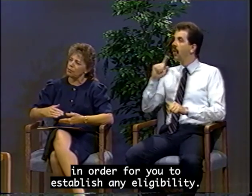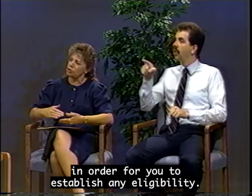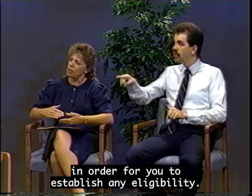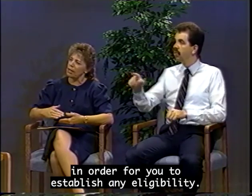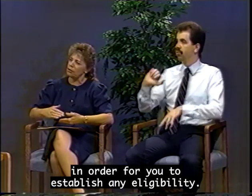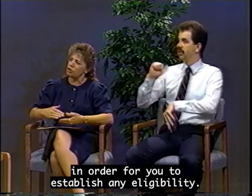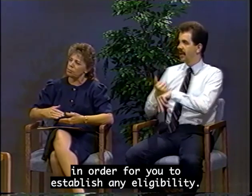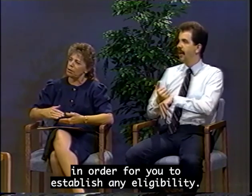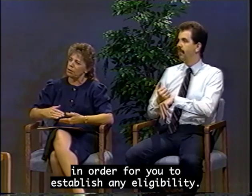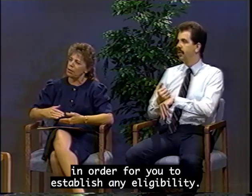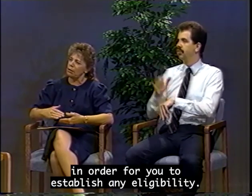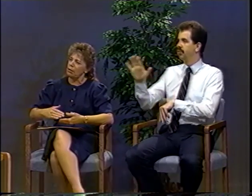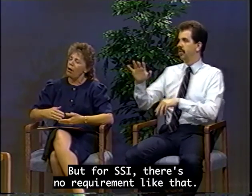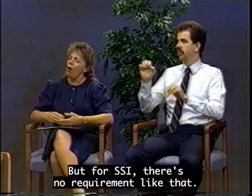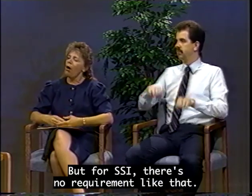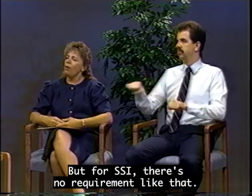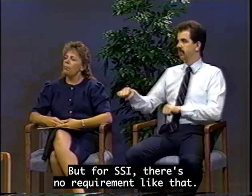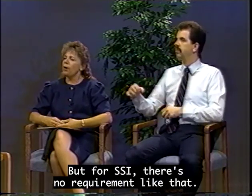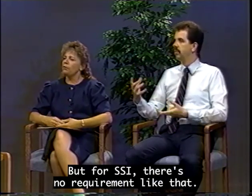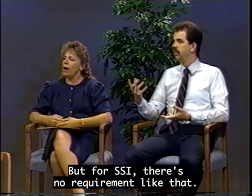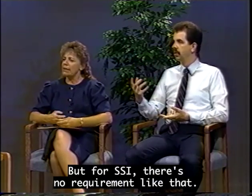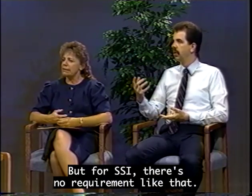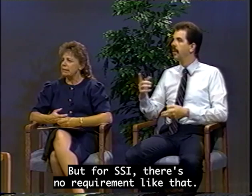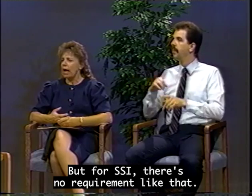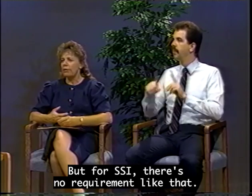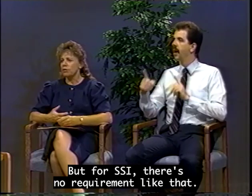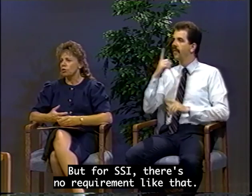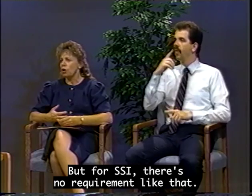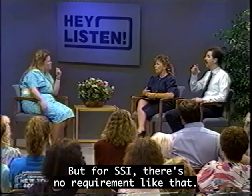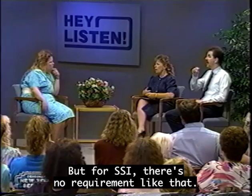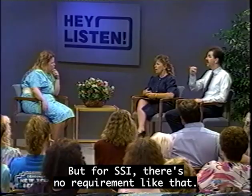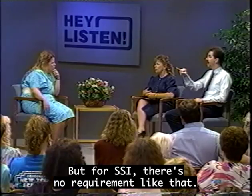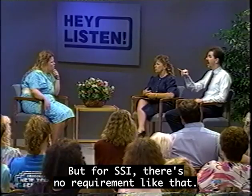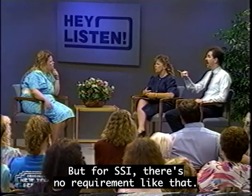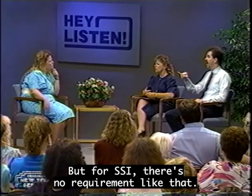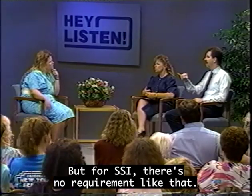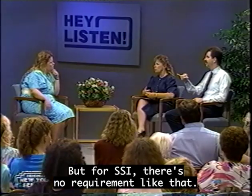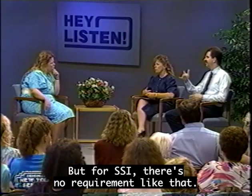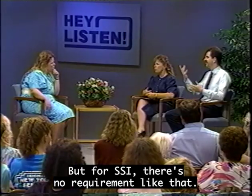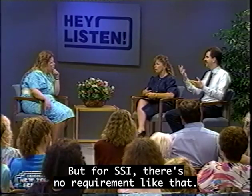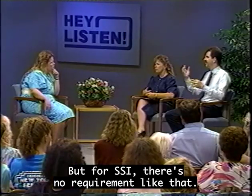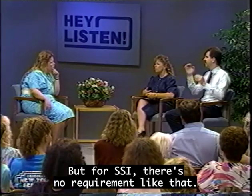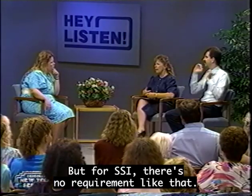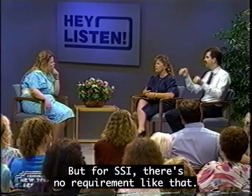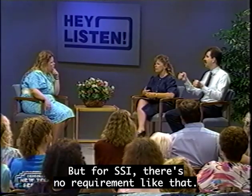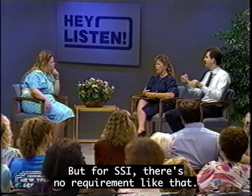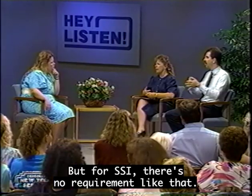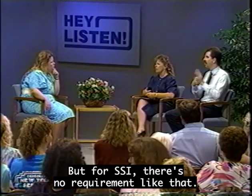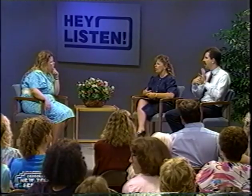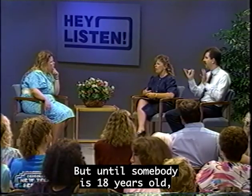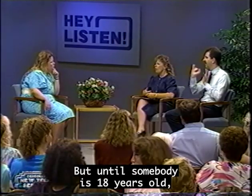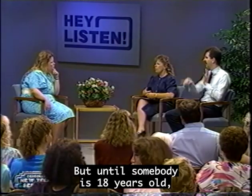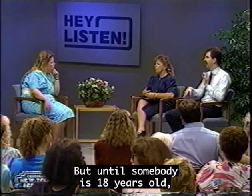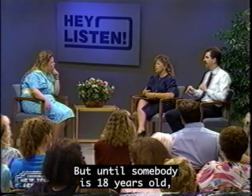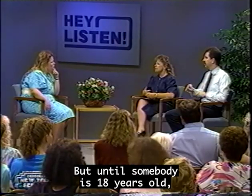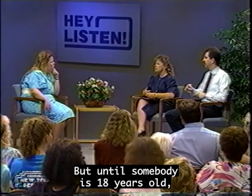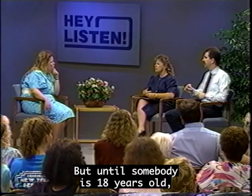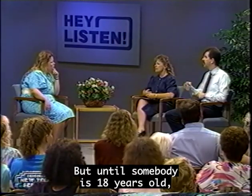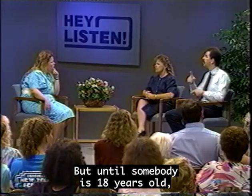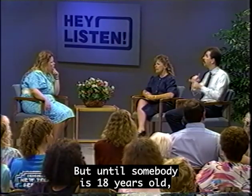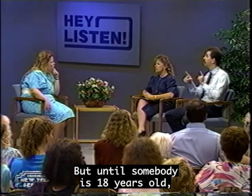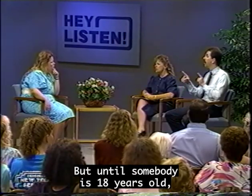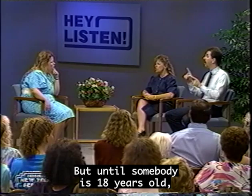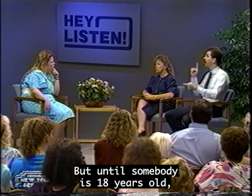to establish any eligibility. But for SSI, there's no requirement like that. But